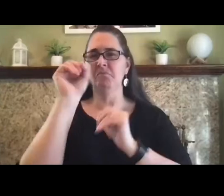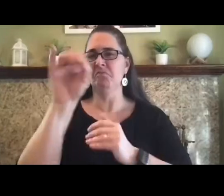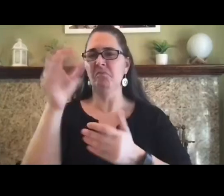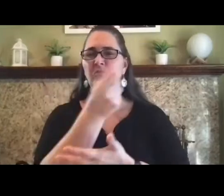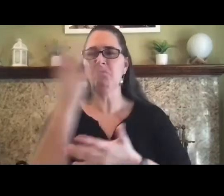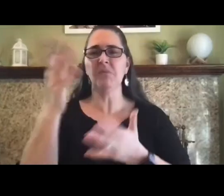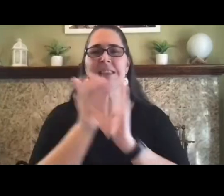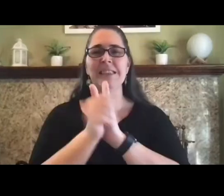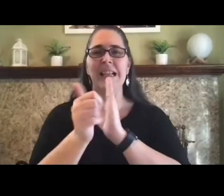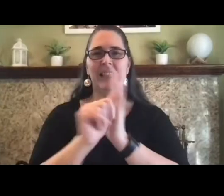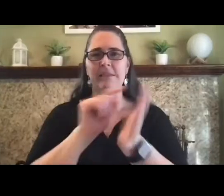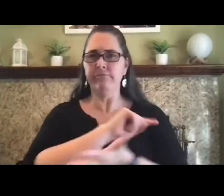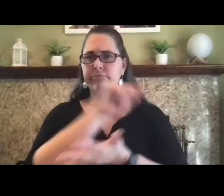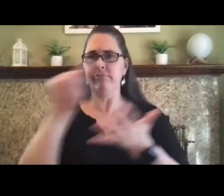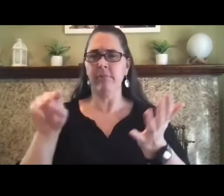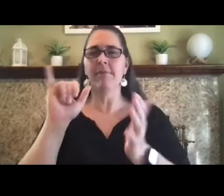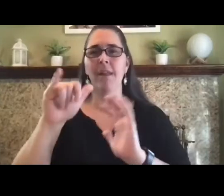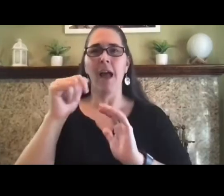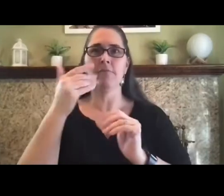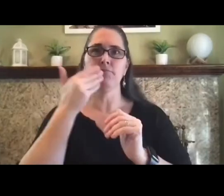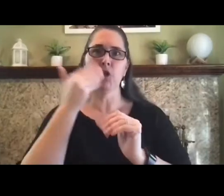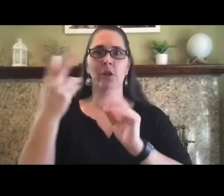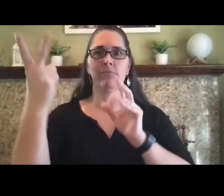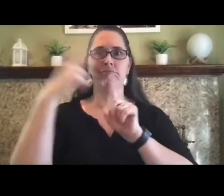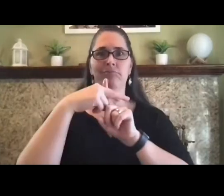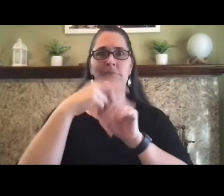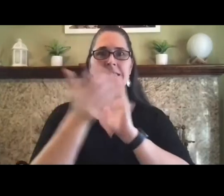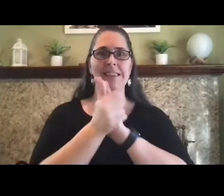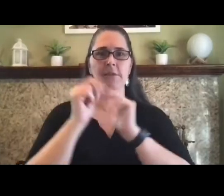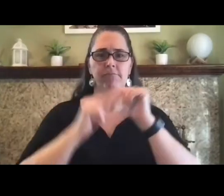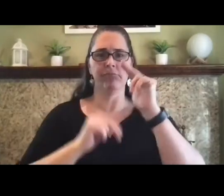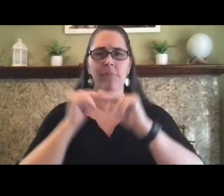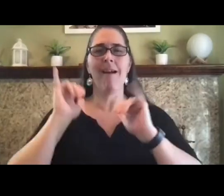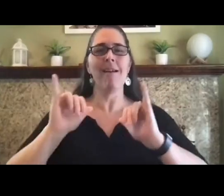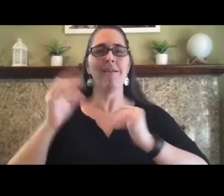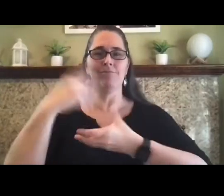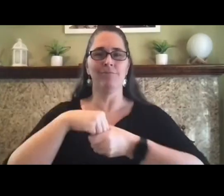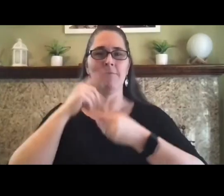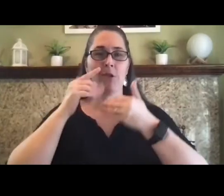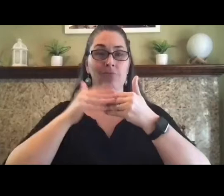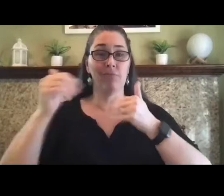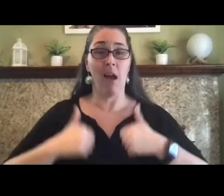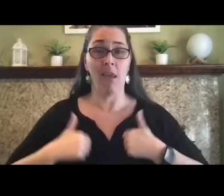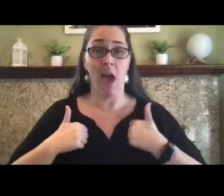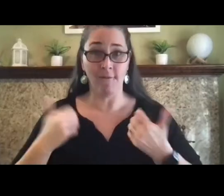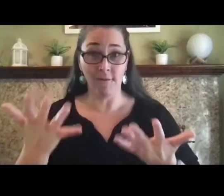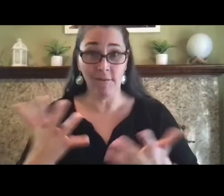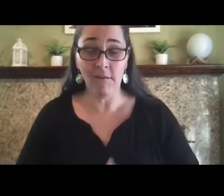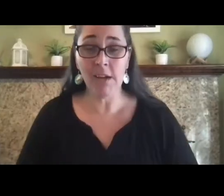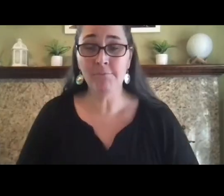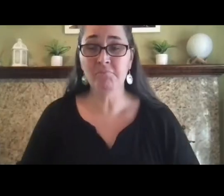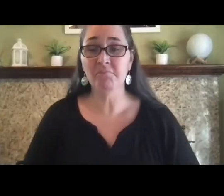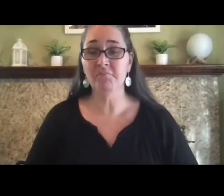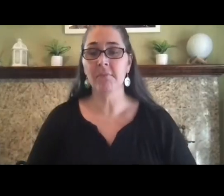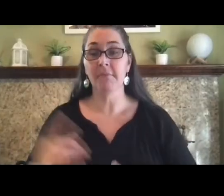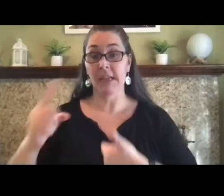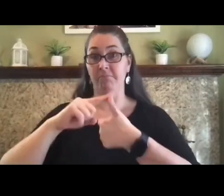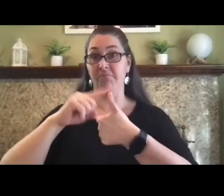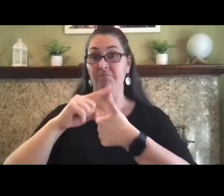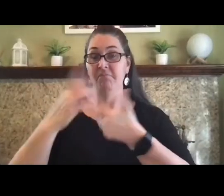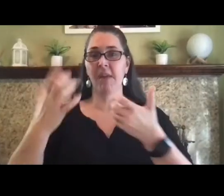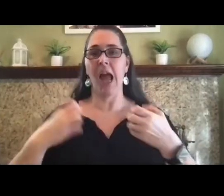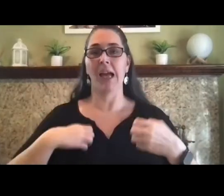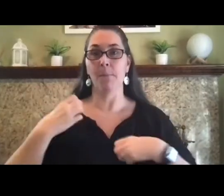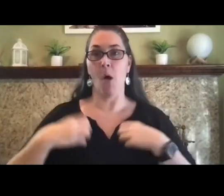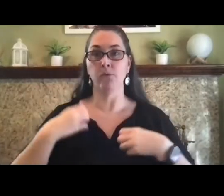be a method for your child to communicate that they need help with these skills. Allow me to share a few skills that they may need to learn, build tools,